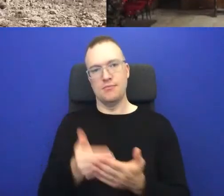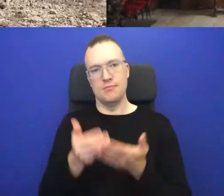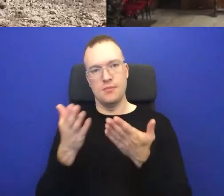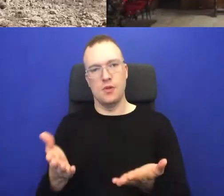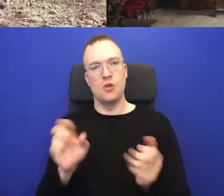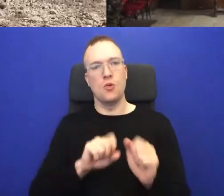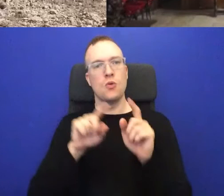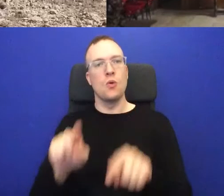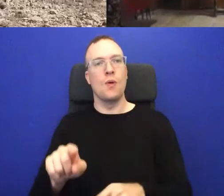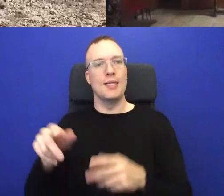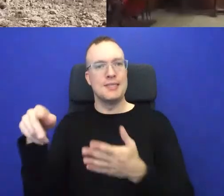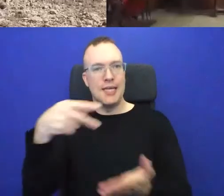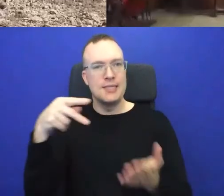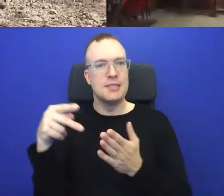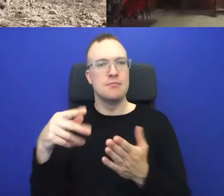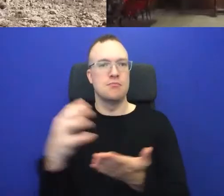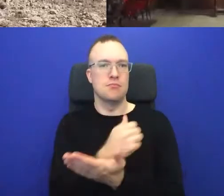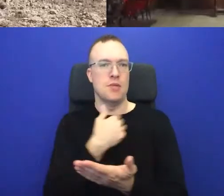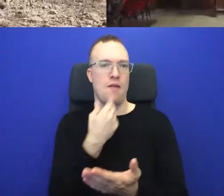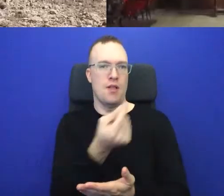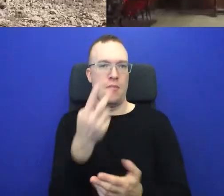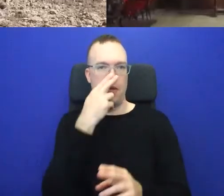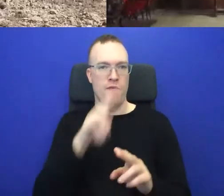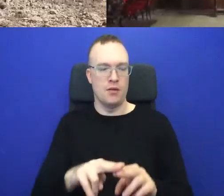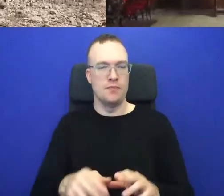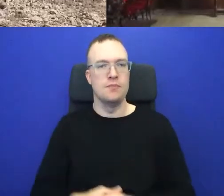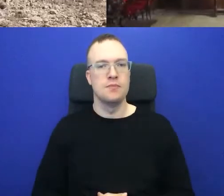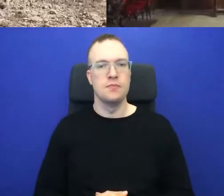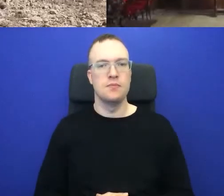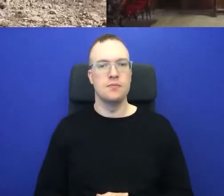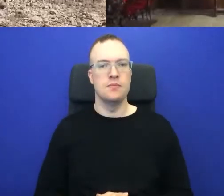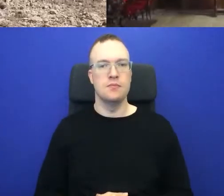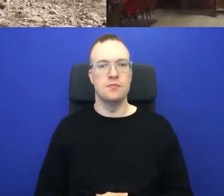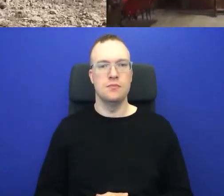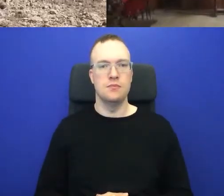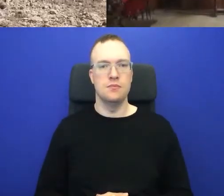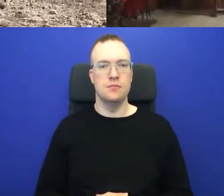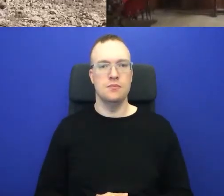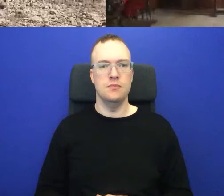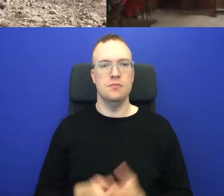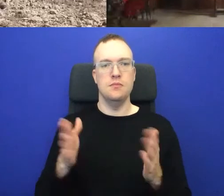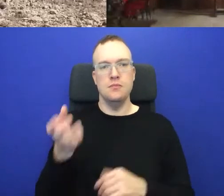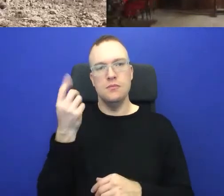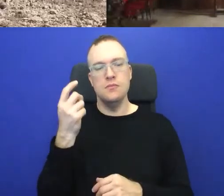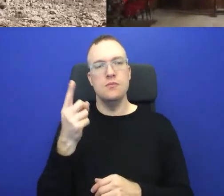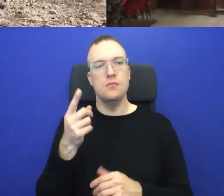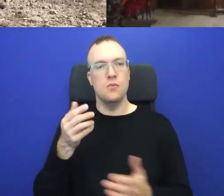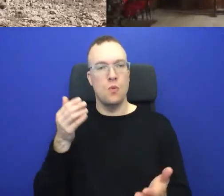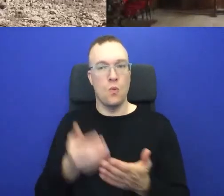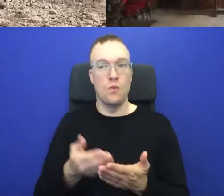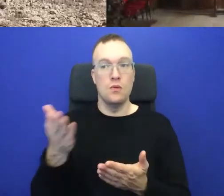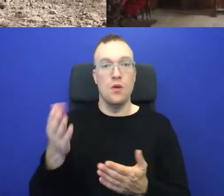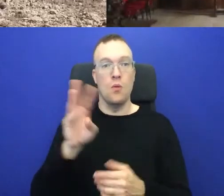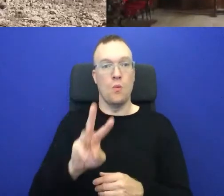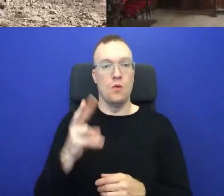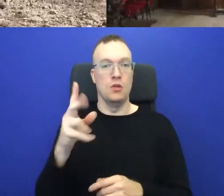to dances and at least have a bit of fun. There was, however, death at close hand in World War II, for example,